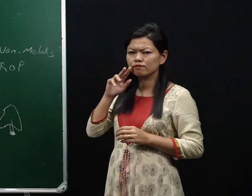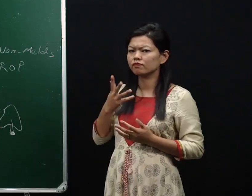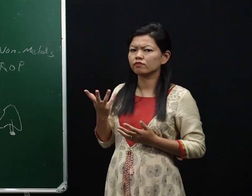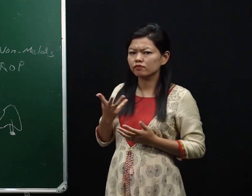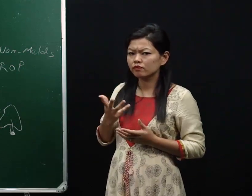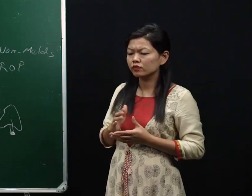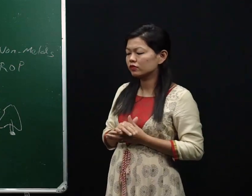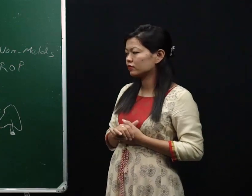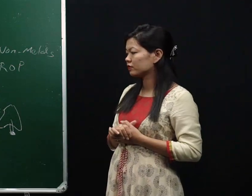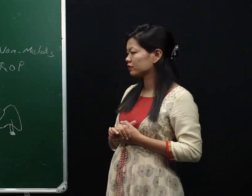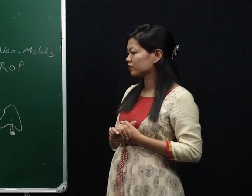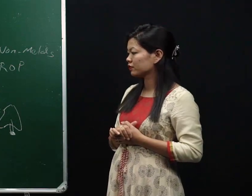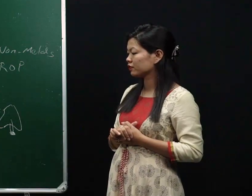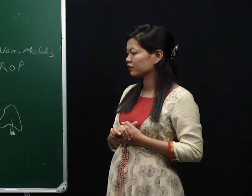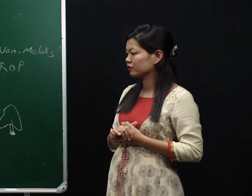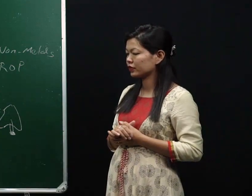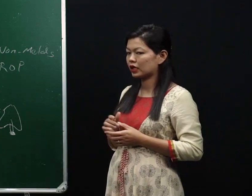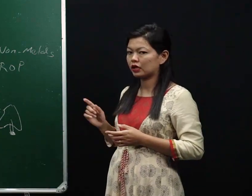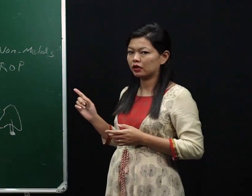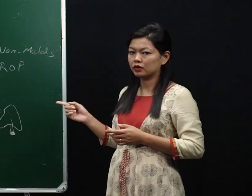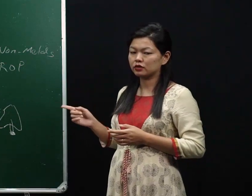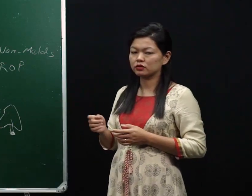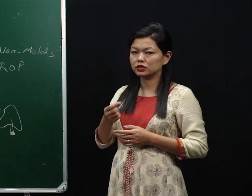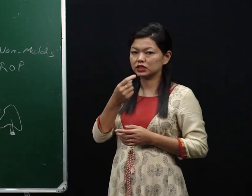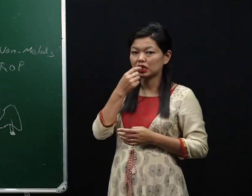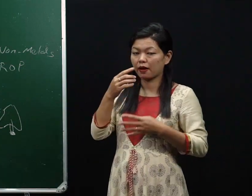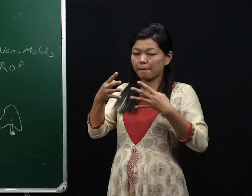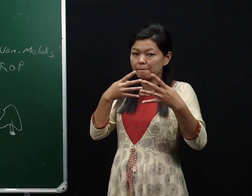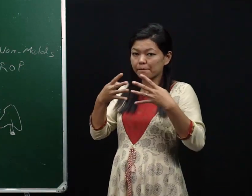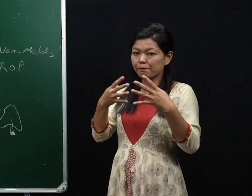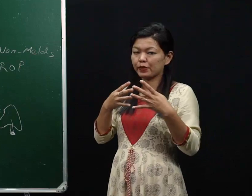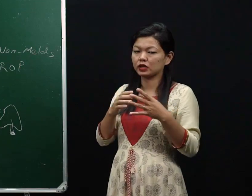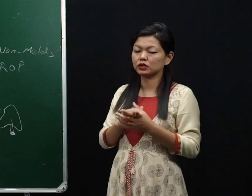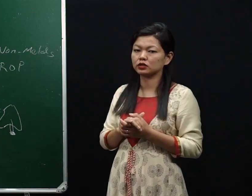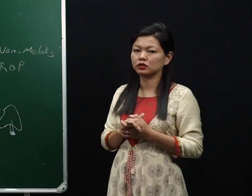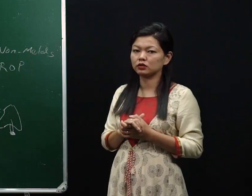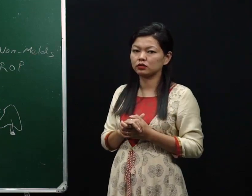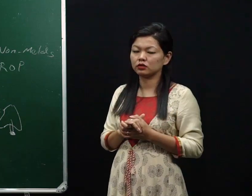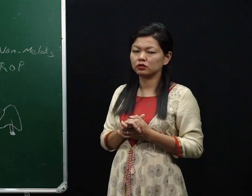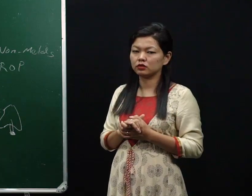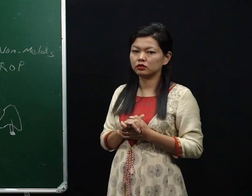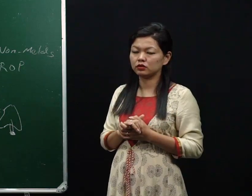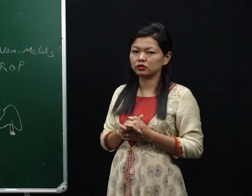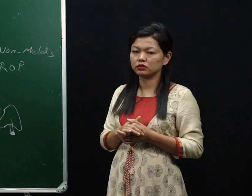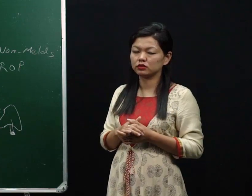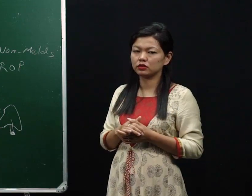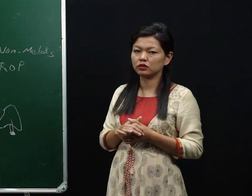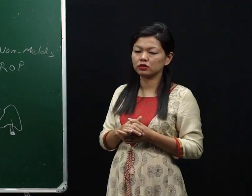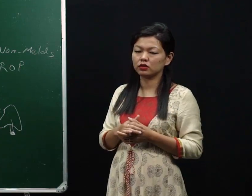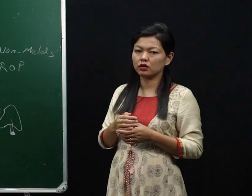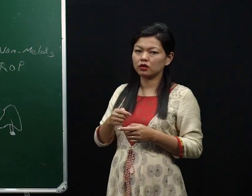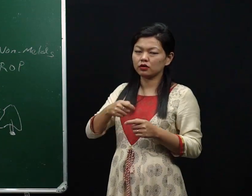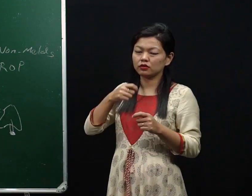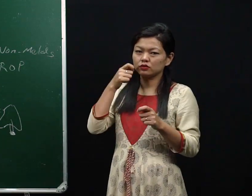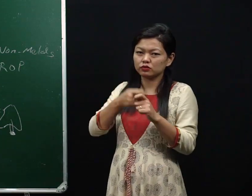malleability? Malleability is a property of a metal where we can beat it into a thin sheets. Okay,